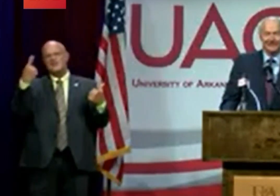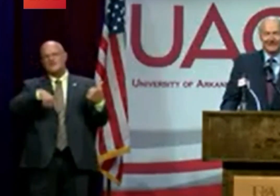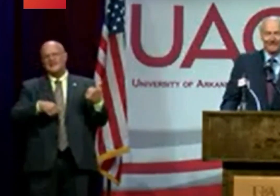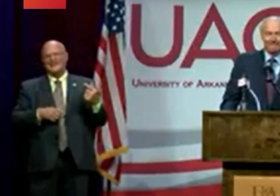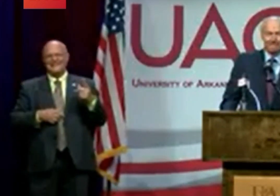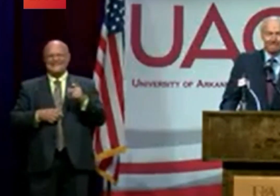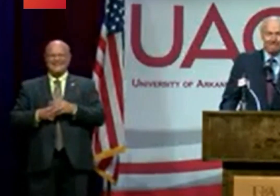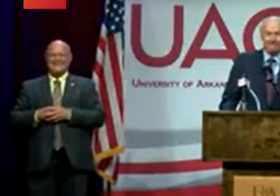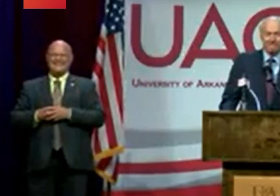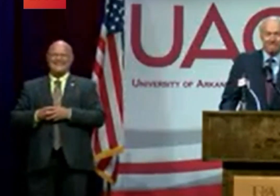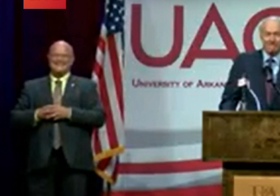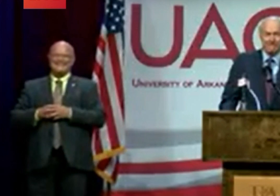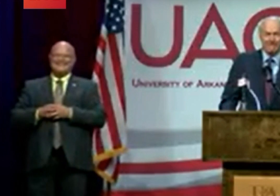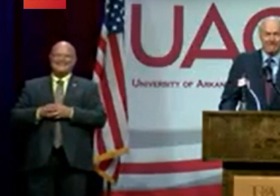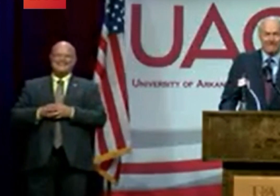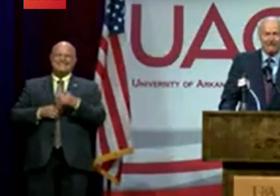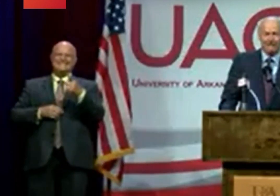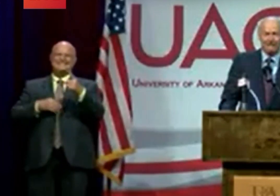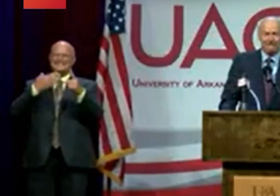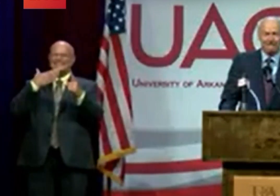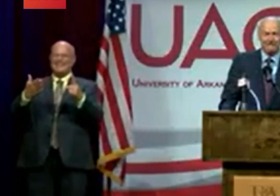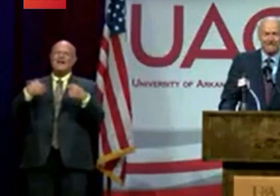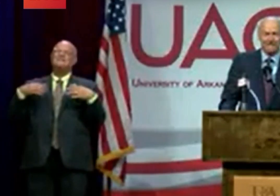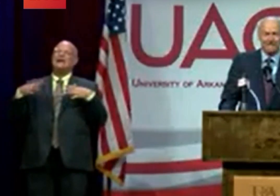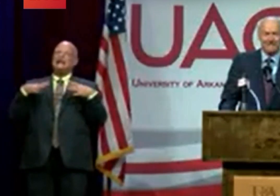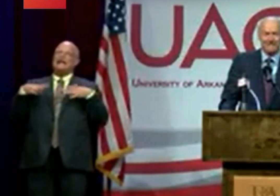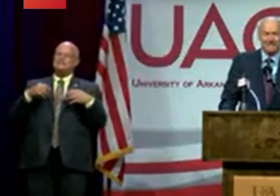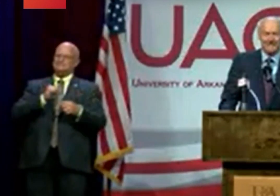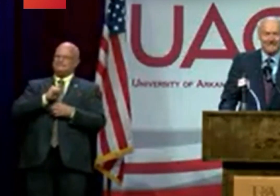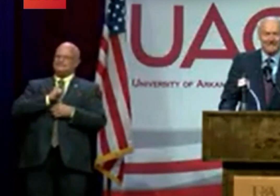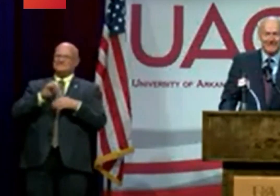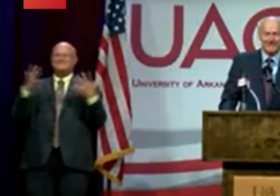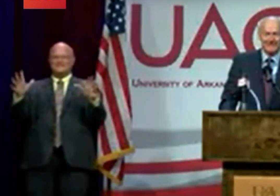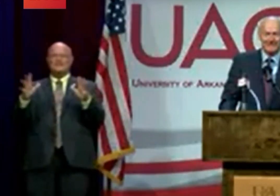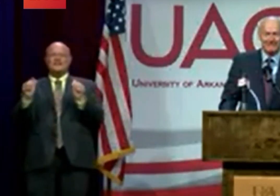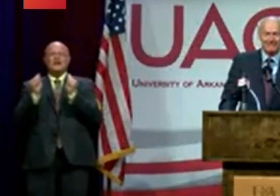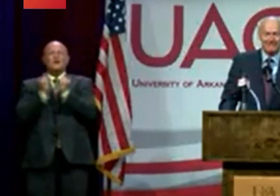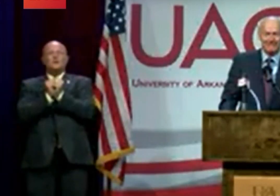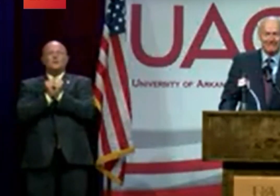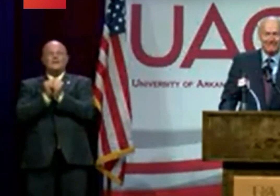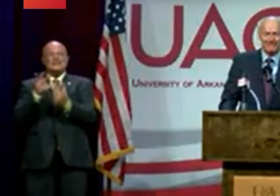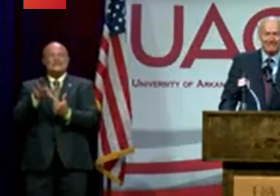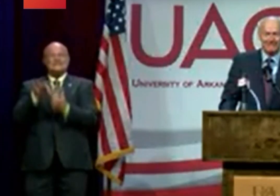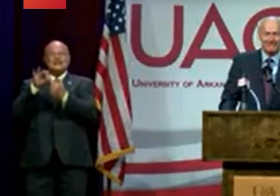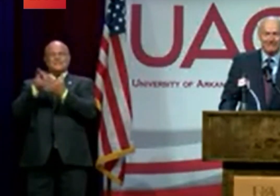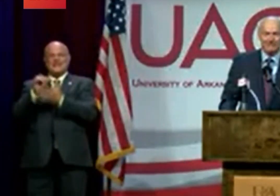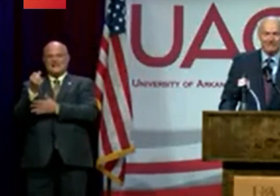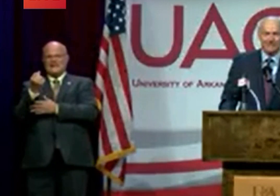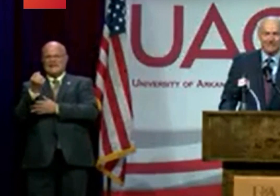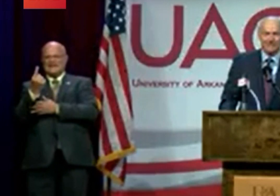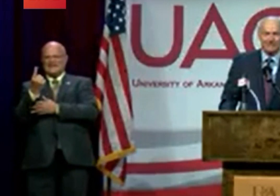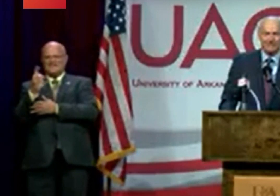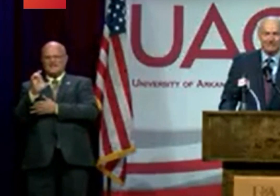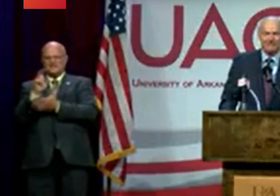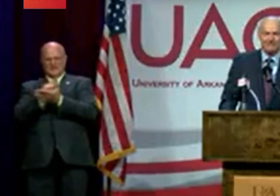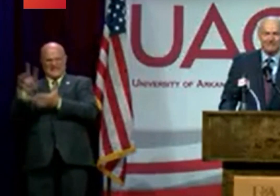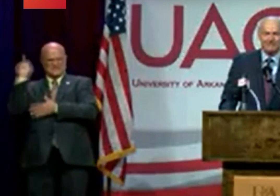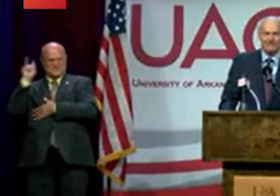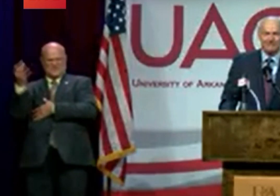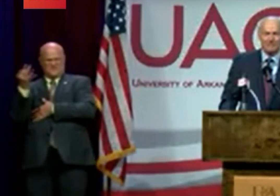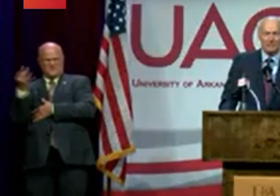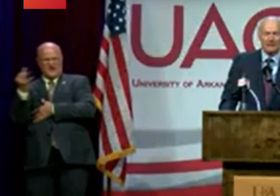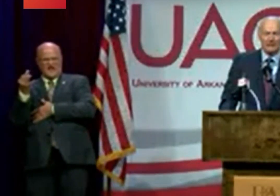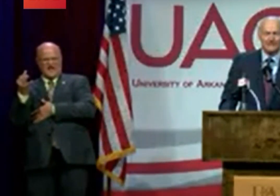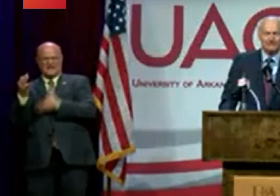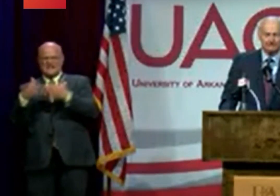day. Thank you. I was on vacation. Governor, with the exception of that 1,100 spike last Friday, it seems that